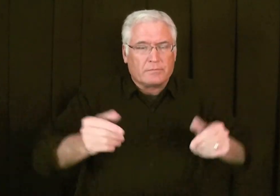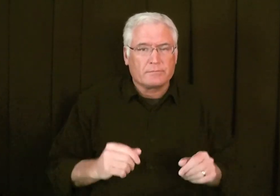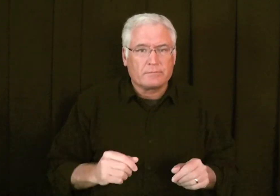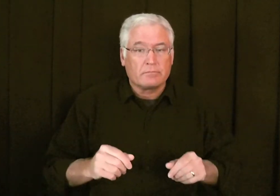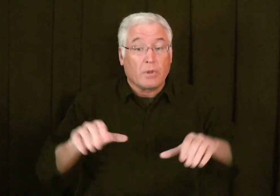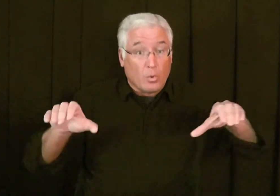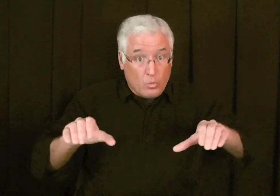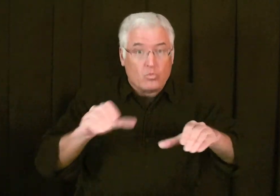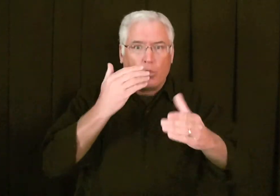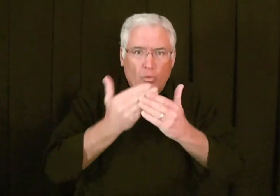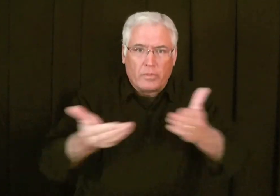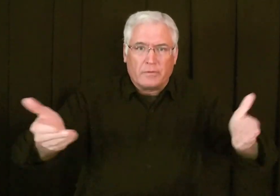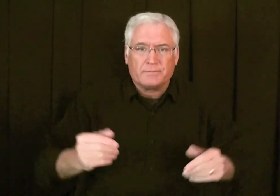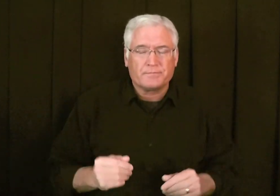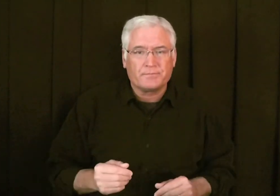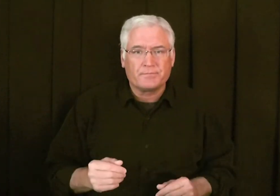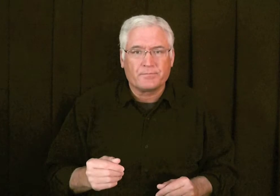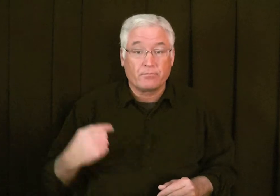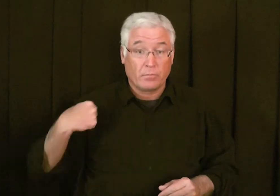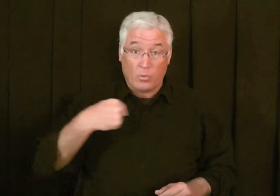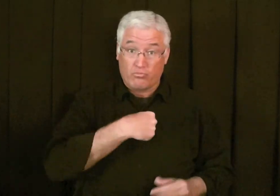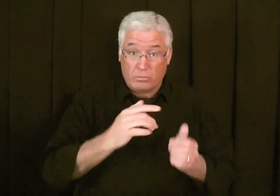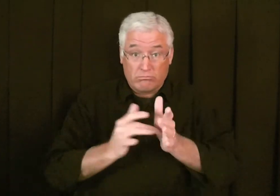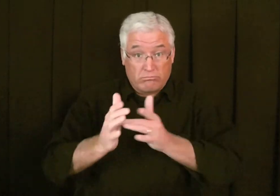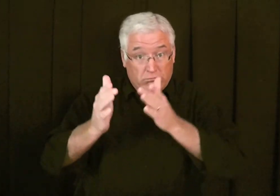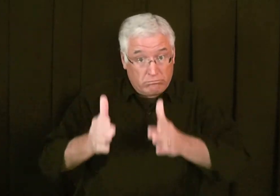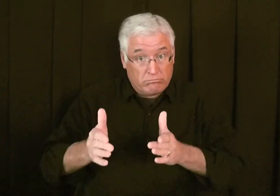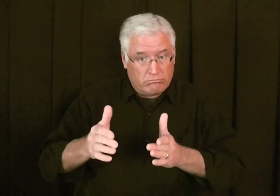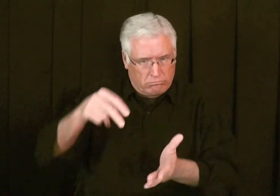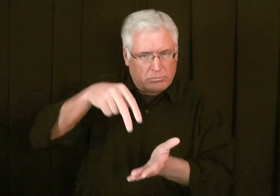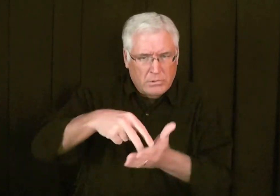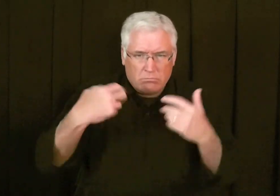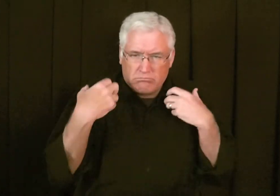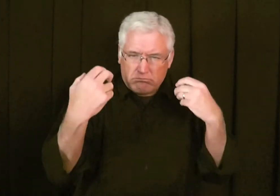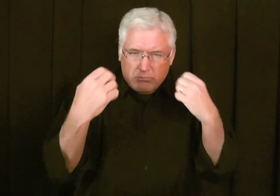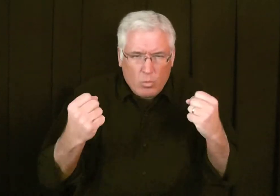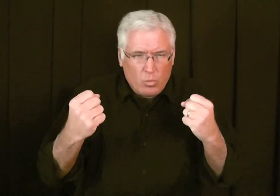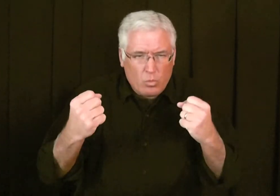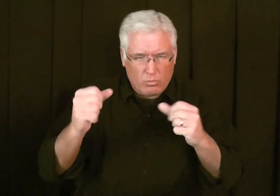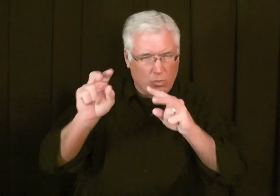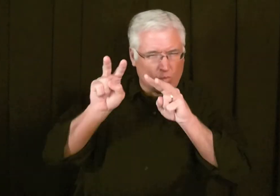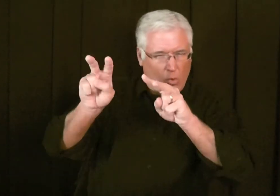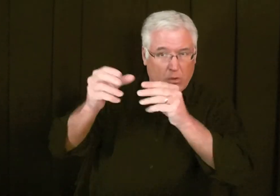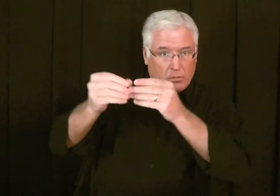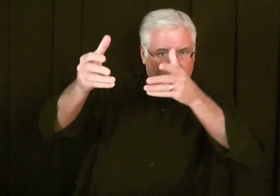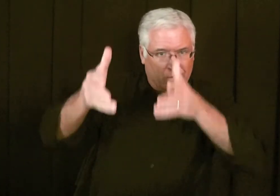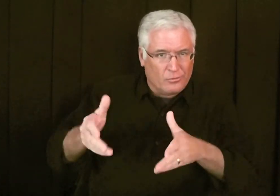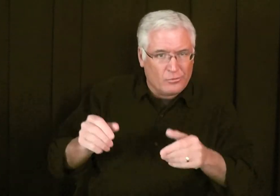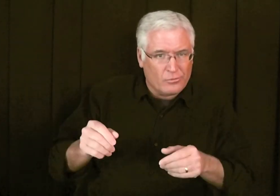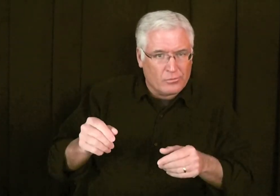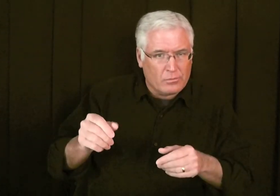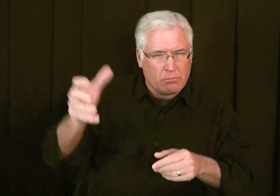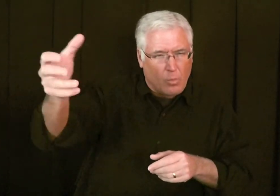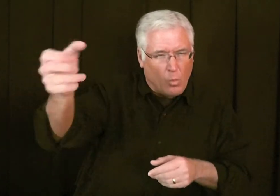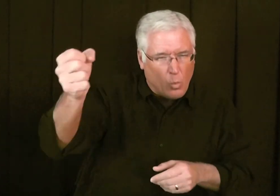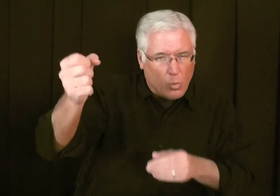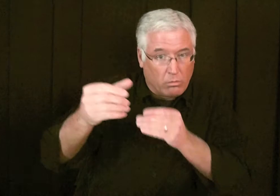people to do the right thing, to do good things. We as Christians, we need to stand boldly and to watch these people